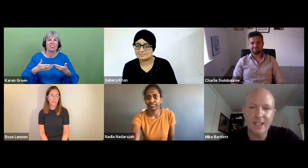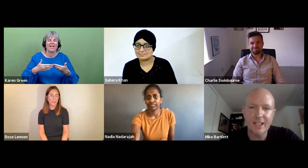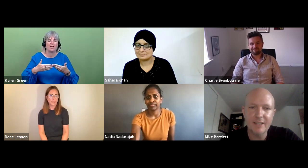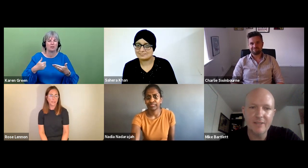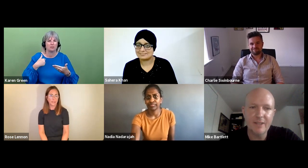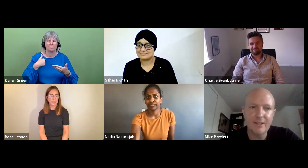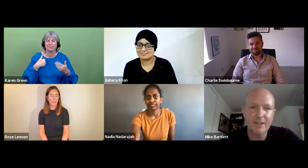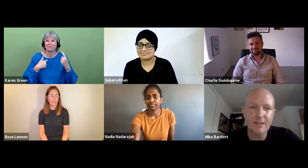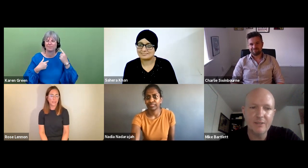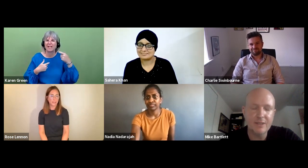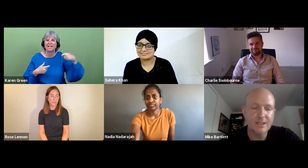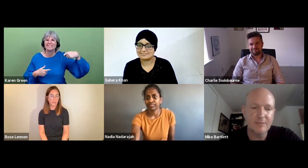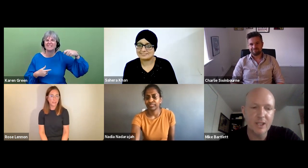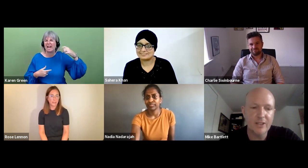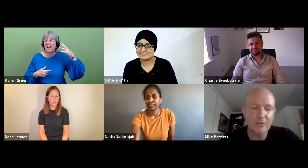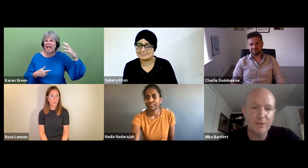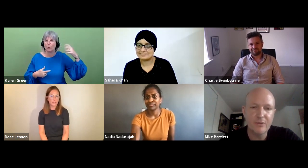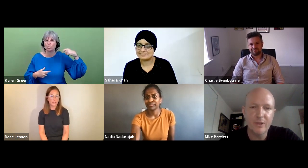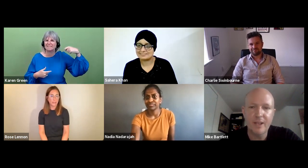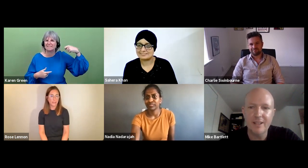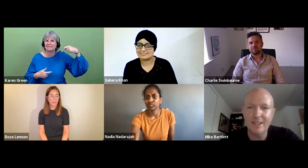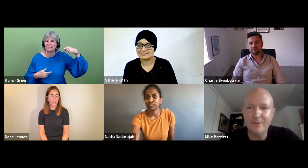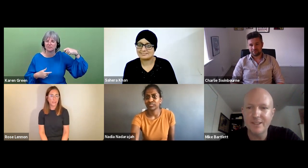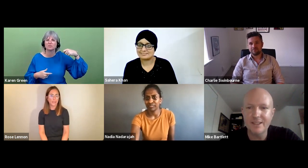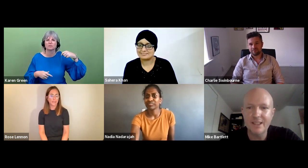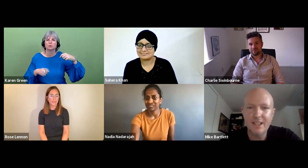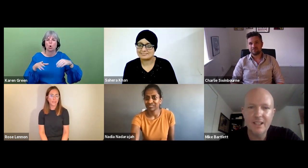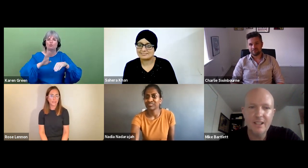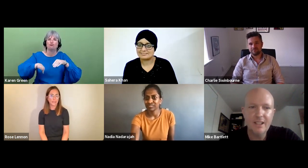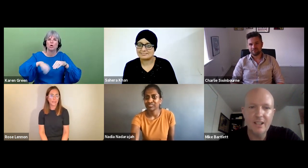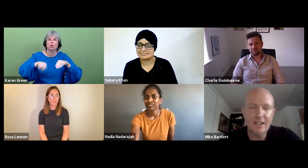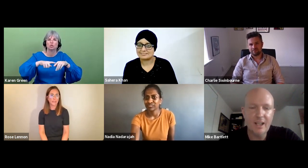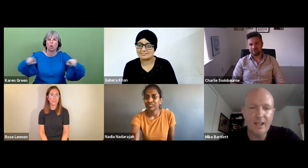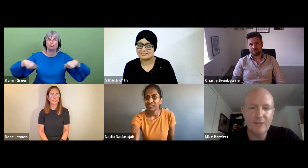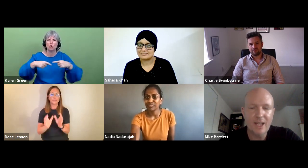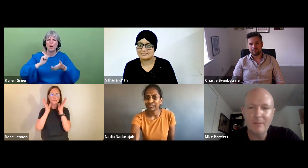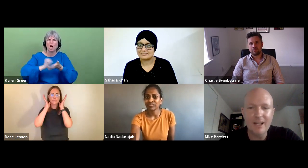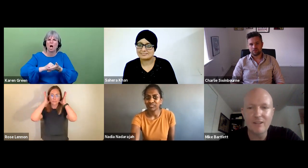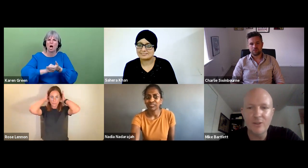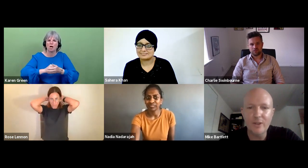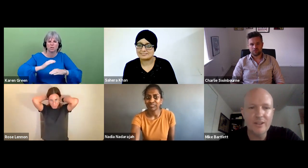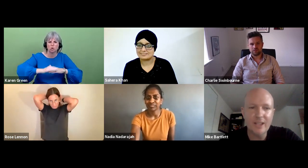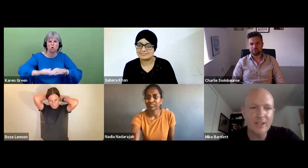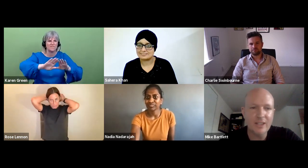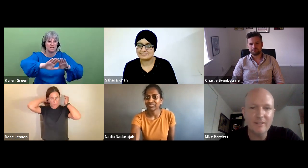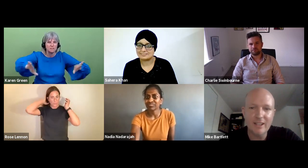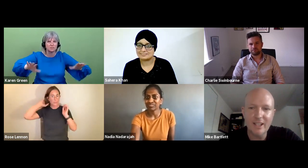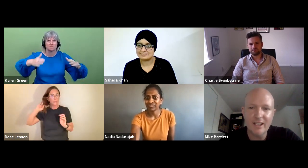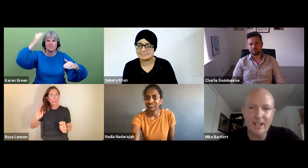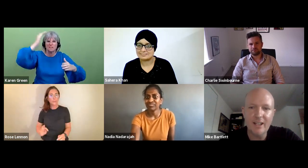ear, and I found that, for instance, in rehearsal rooms full of hard surfaces, if there was any background noise, I couldn't hear anything, and if there